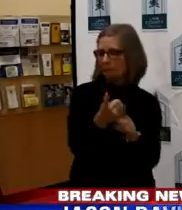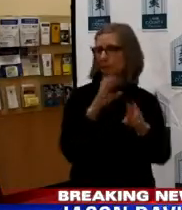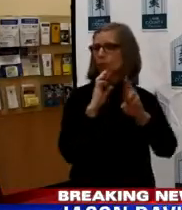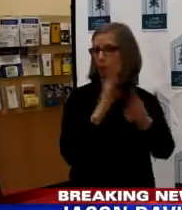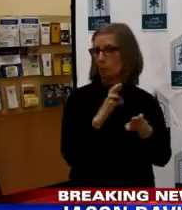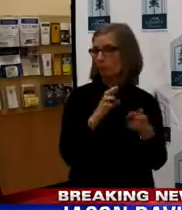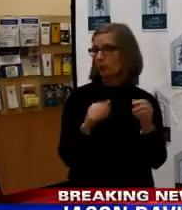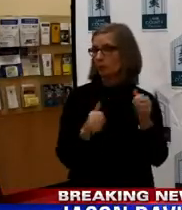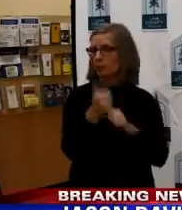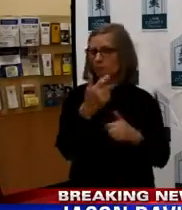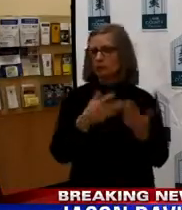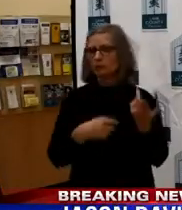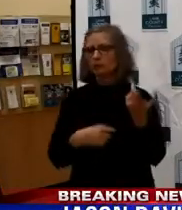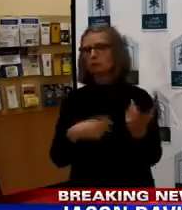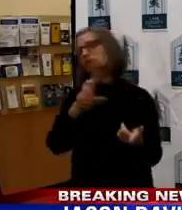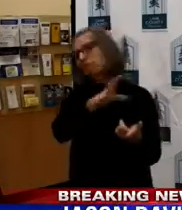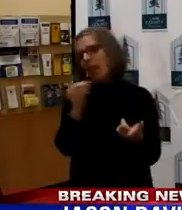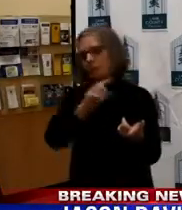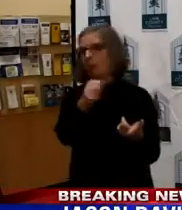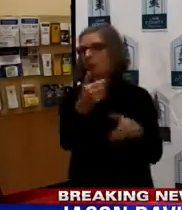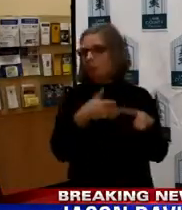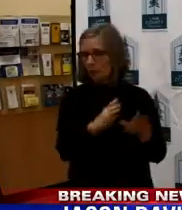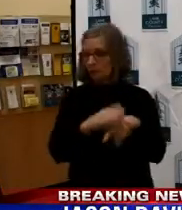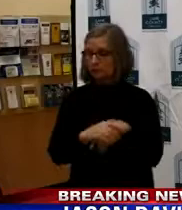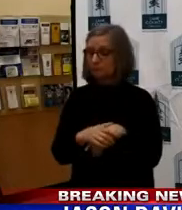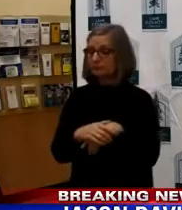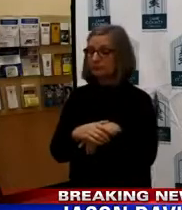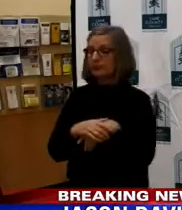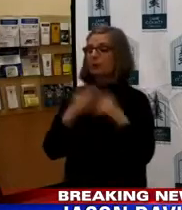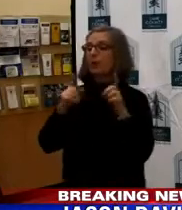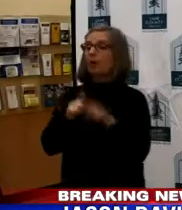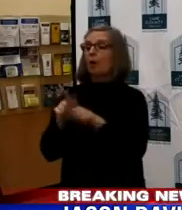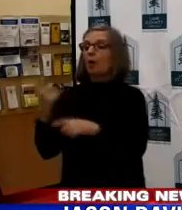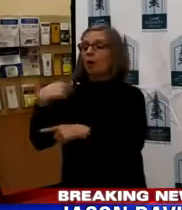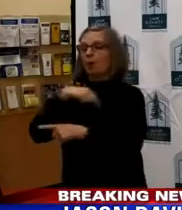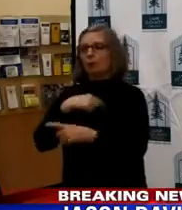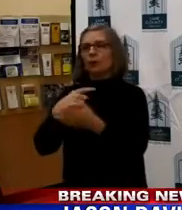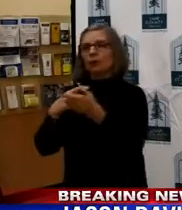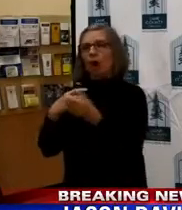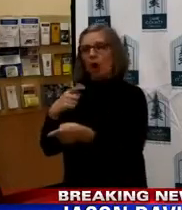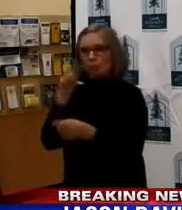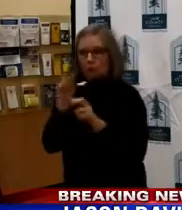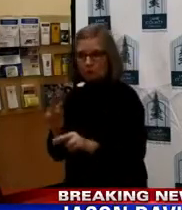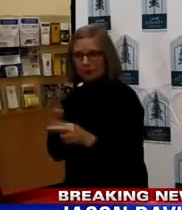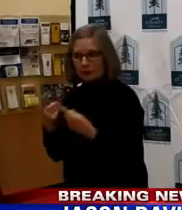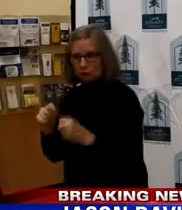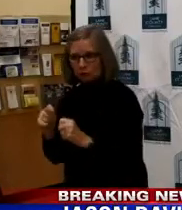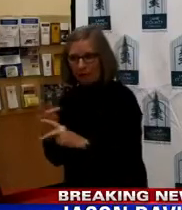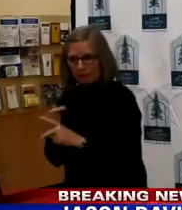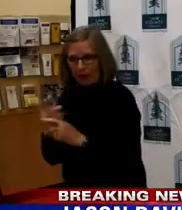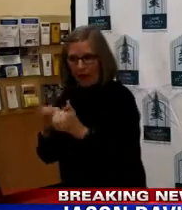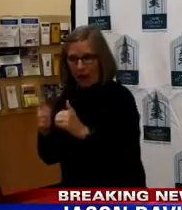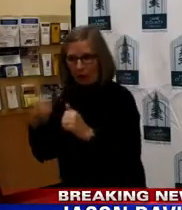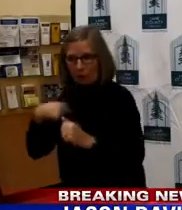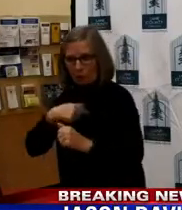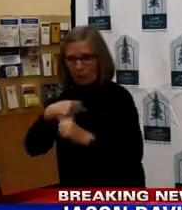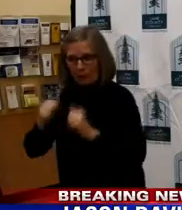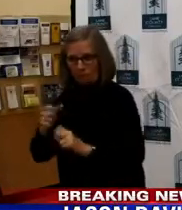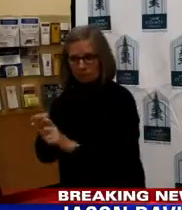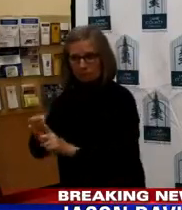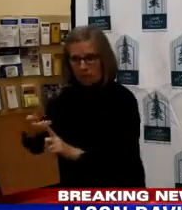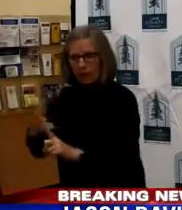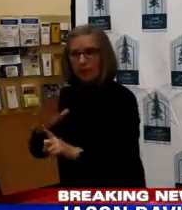Additionally, we're looking at expanding the implications of the known cases. So right now we have 12 cases, and while that is a small